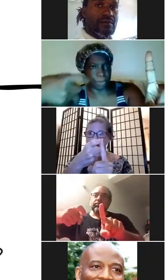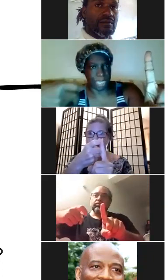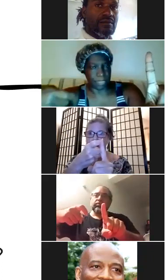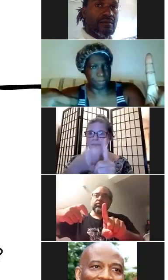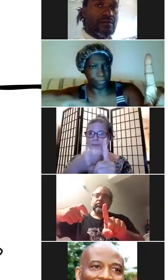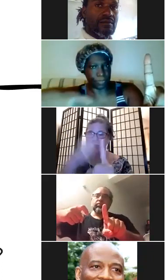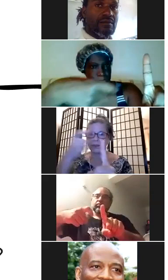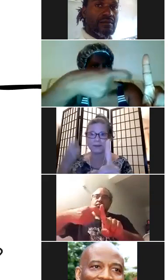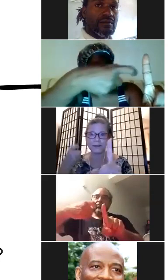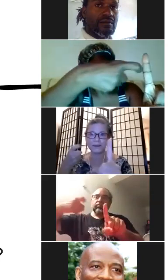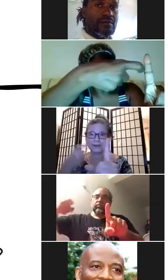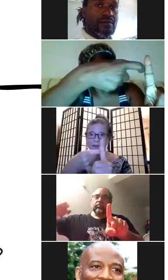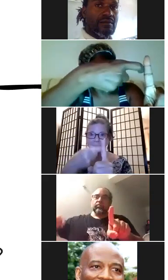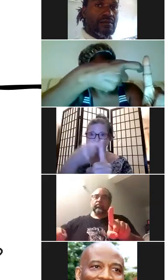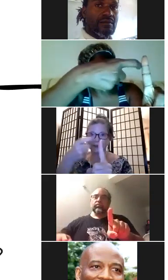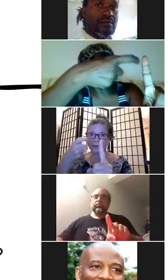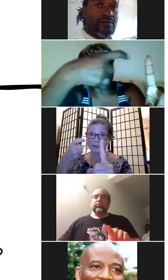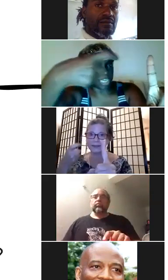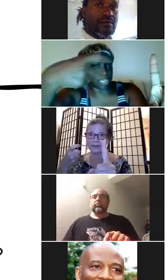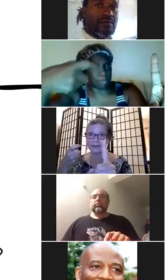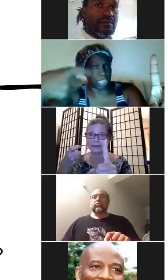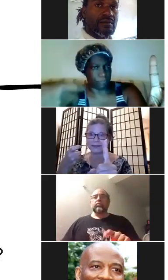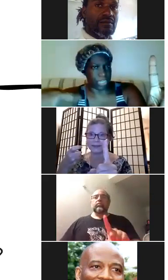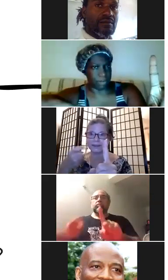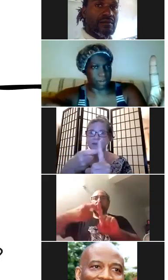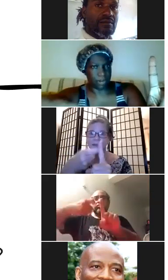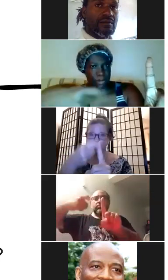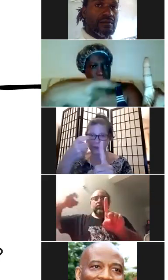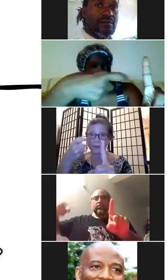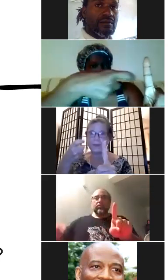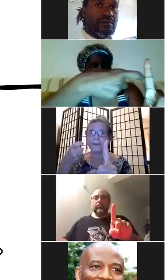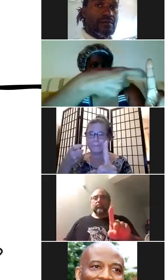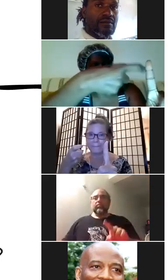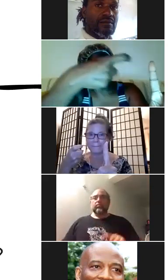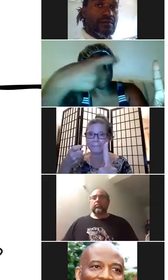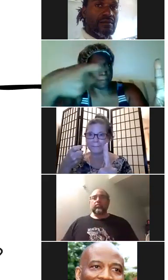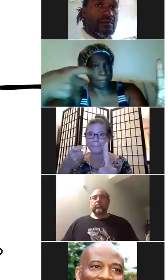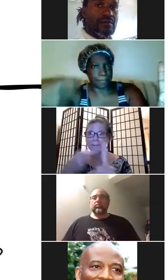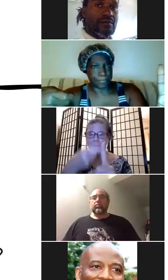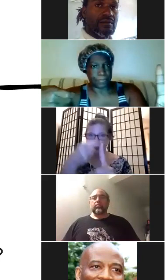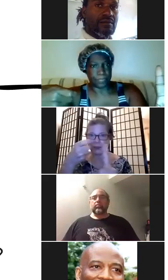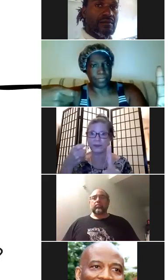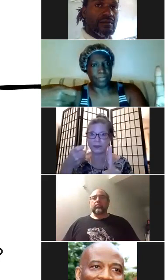pulling from it. Pulling from the non-dominant finger. From.